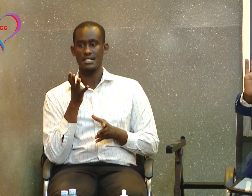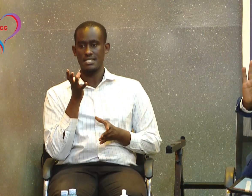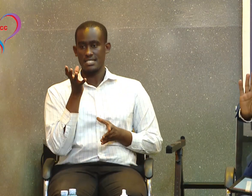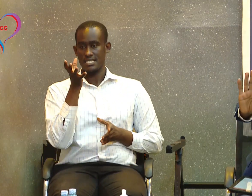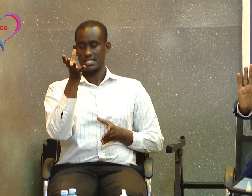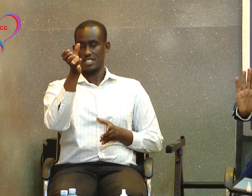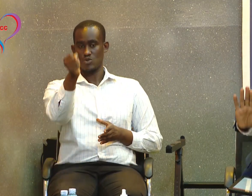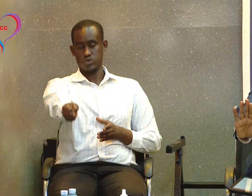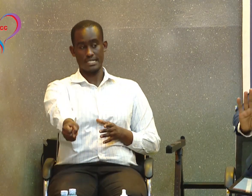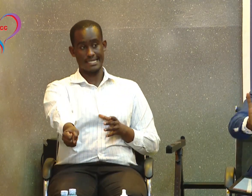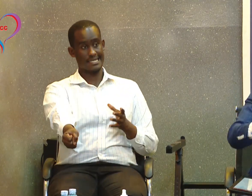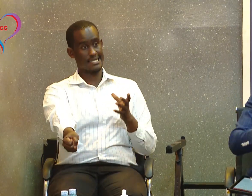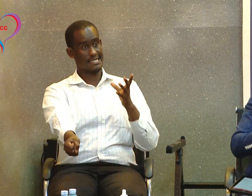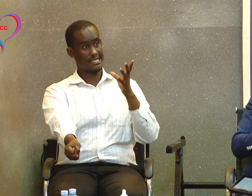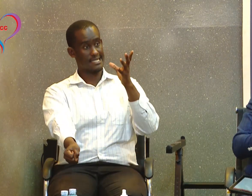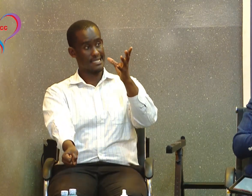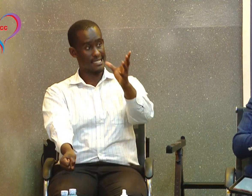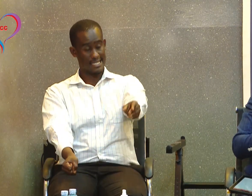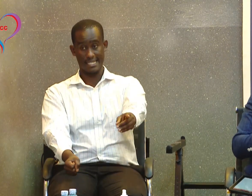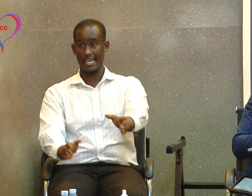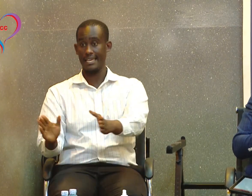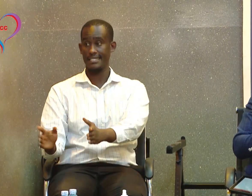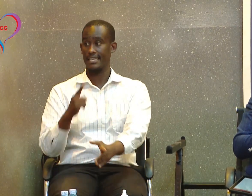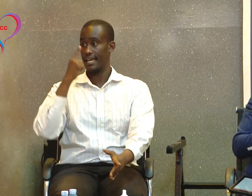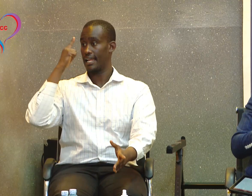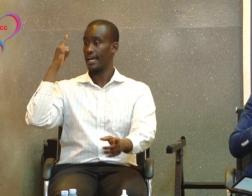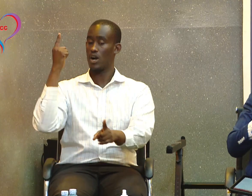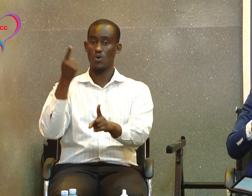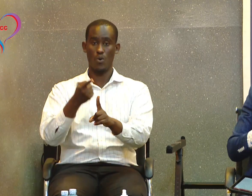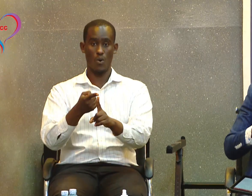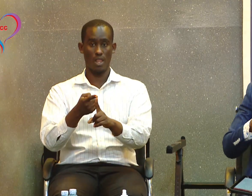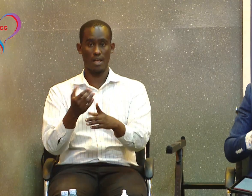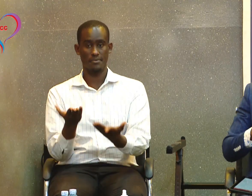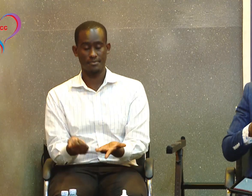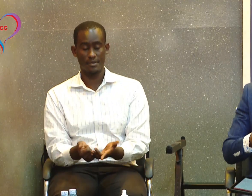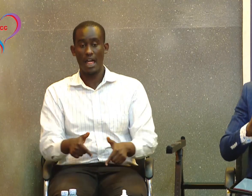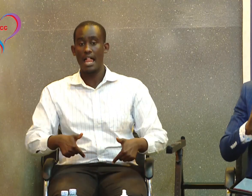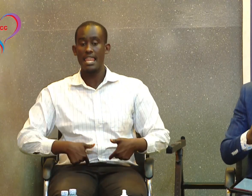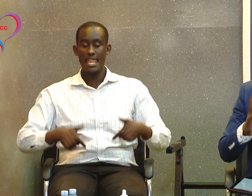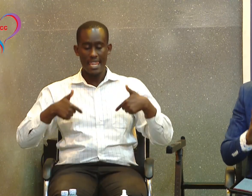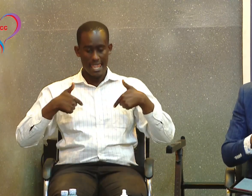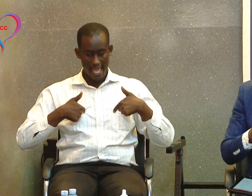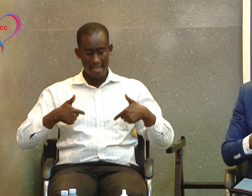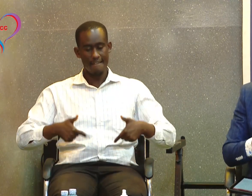there a goal before you. You cannot live a life without